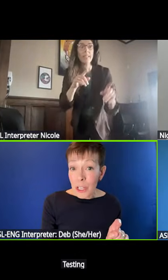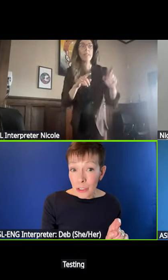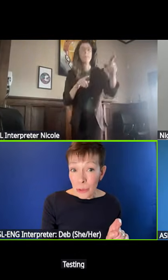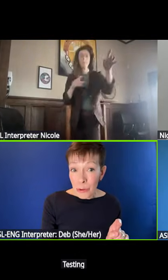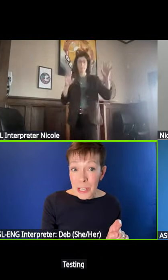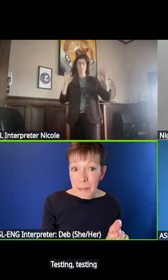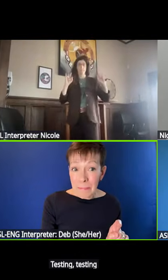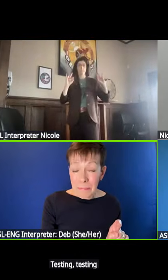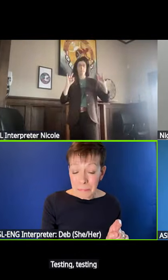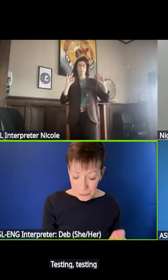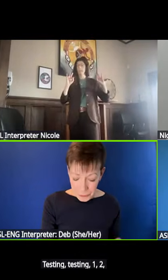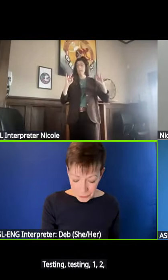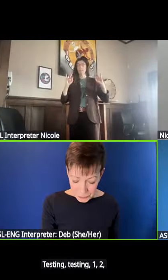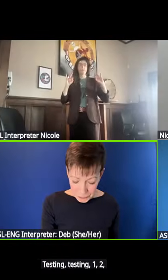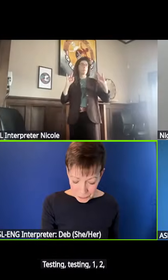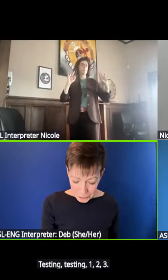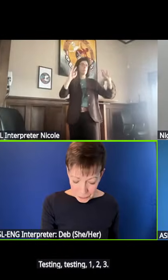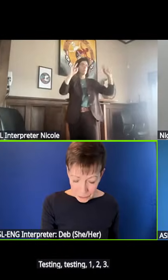Testing, 1, 2, 3.